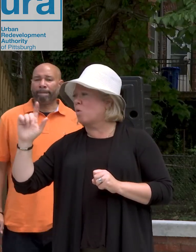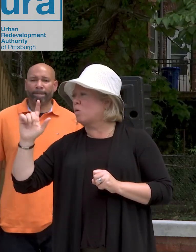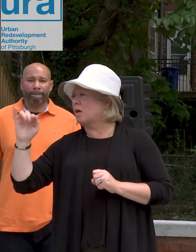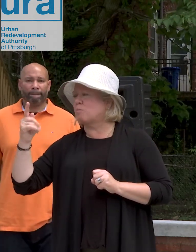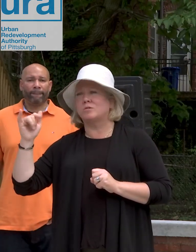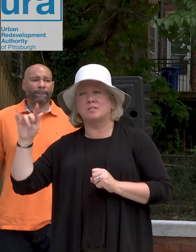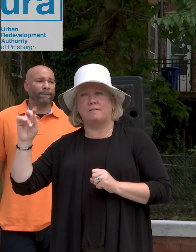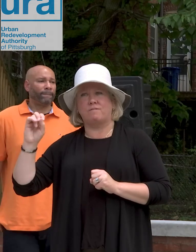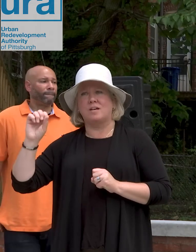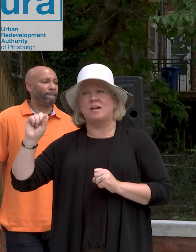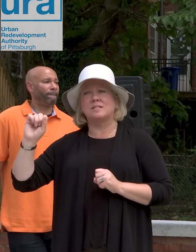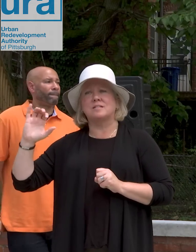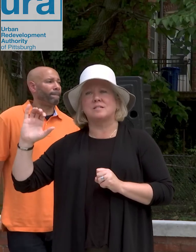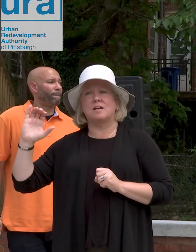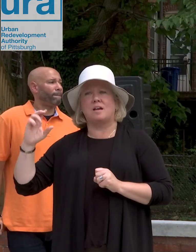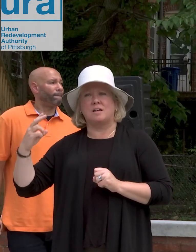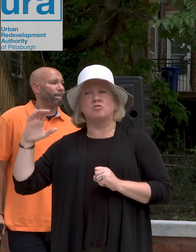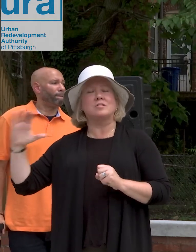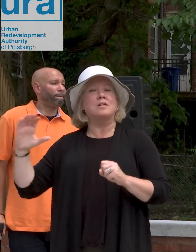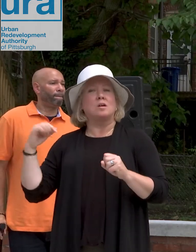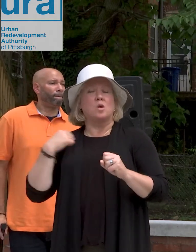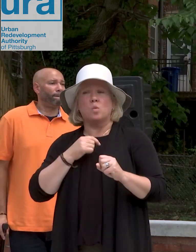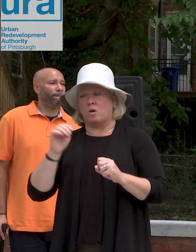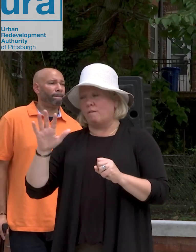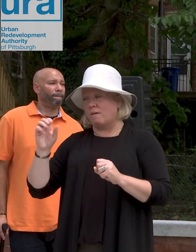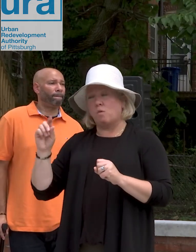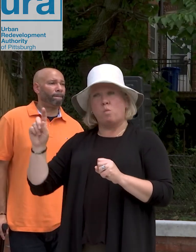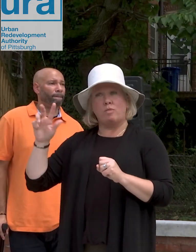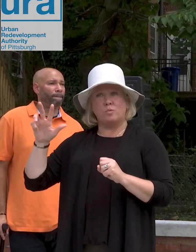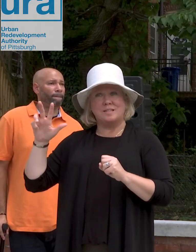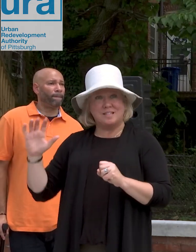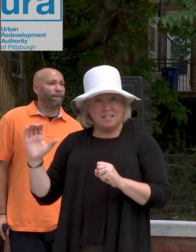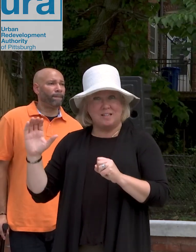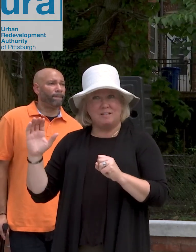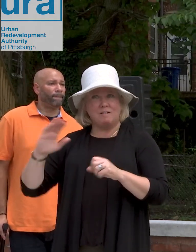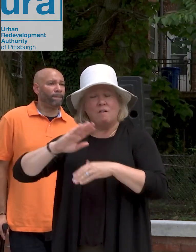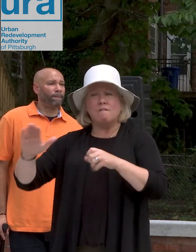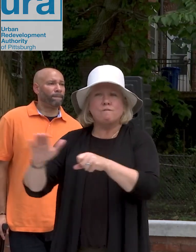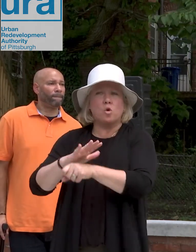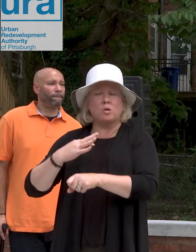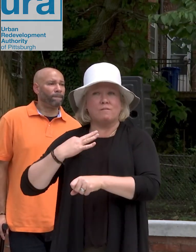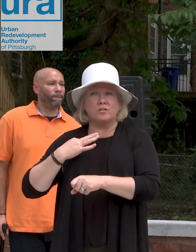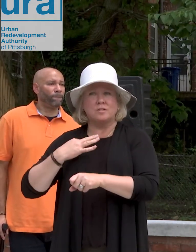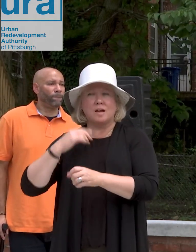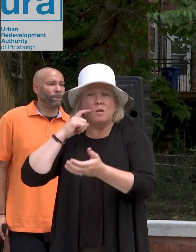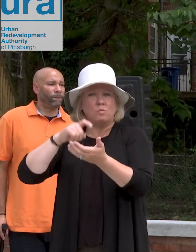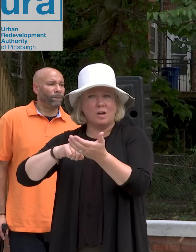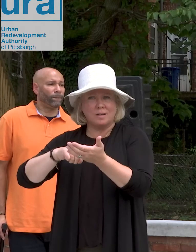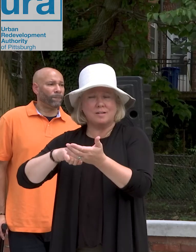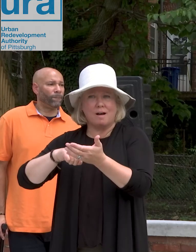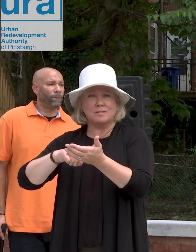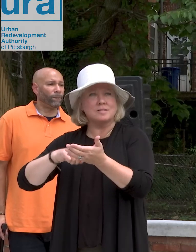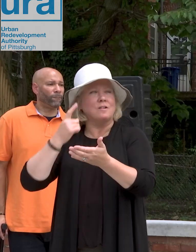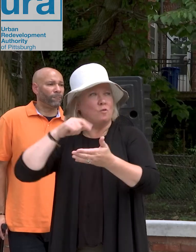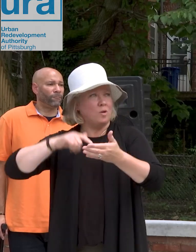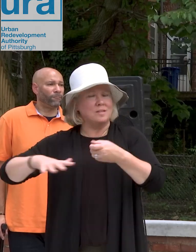501c3. We're all volunteers, and we are the recognized community organization for the city of Pittsburgh for this